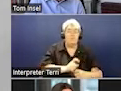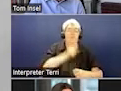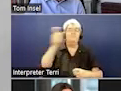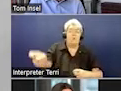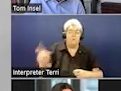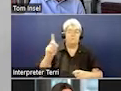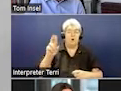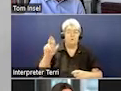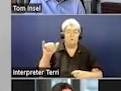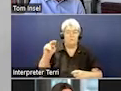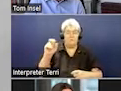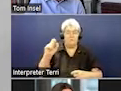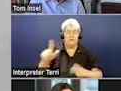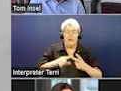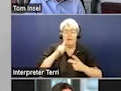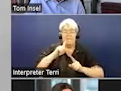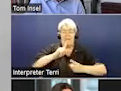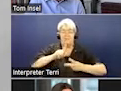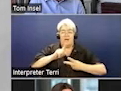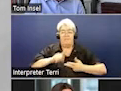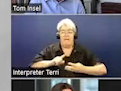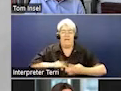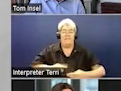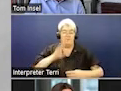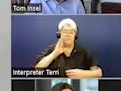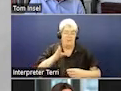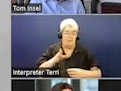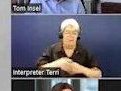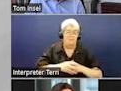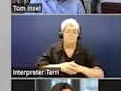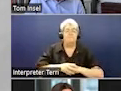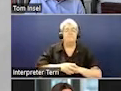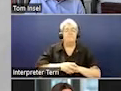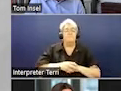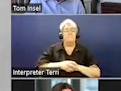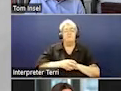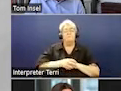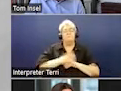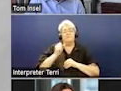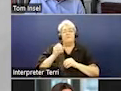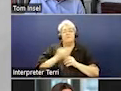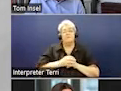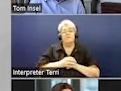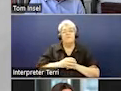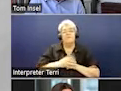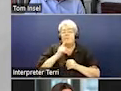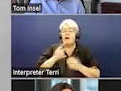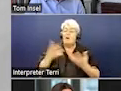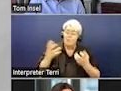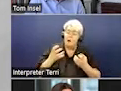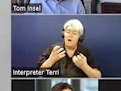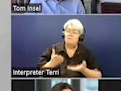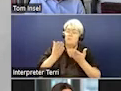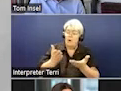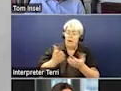and they can be separately answered. He's agreed to, graciously agreed to answer them at a later time. But I do want to point out